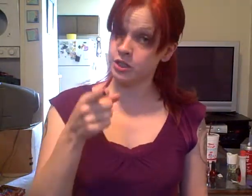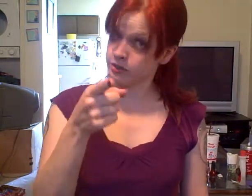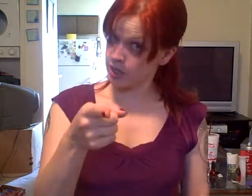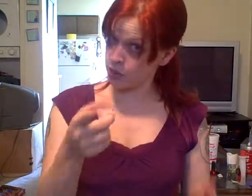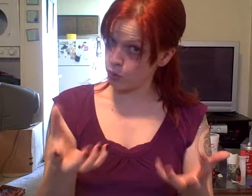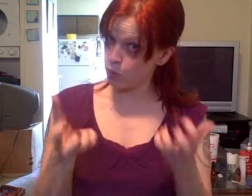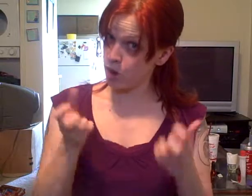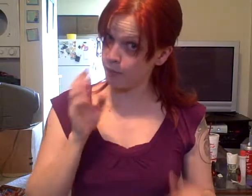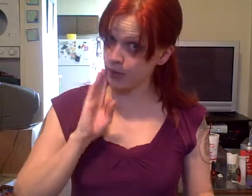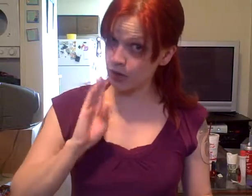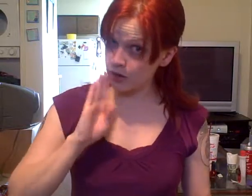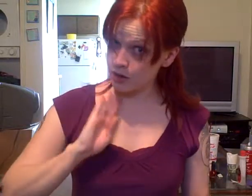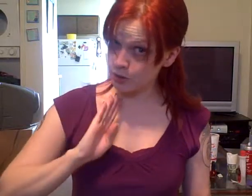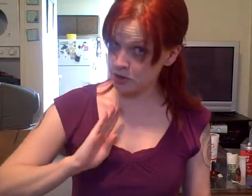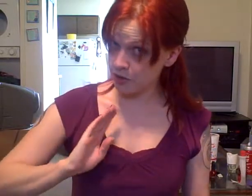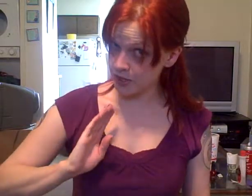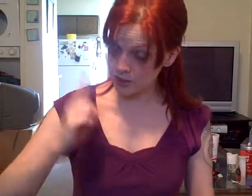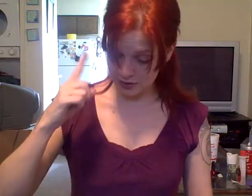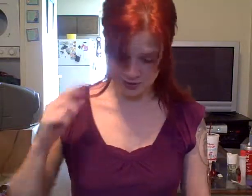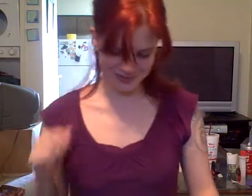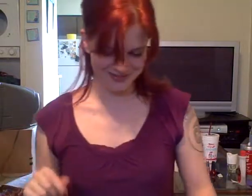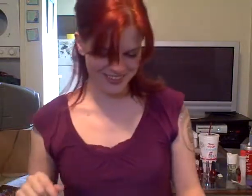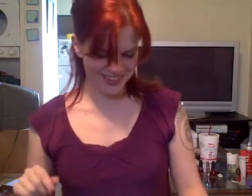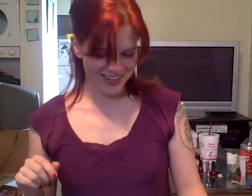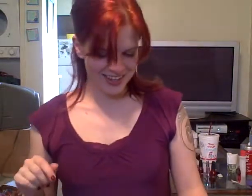you'd say, you want beer, question mark face.